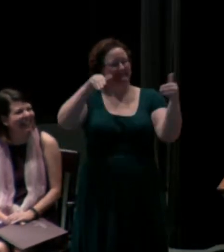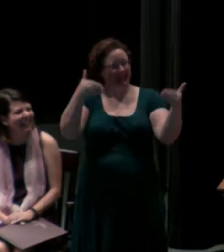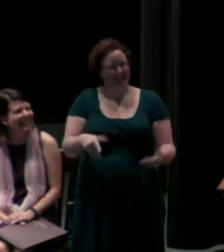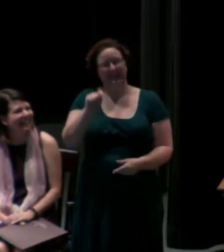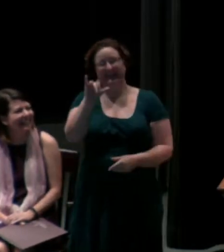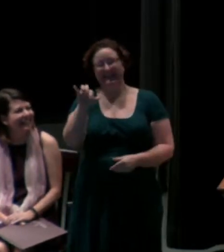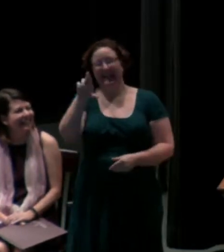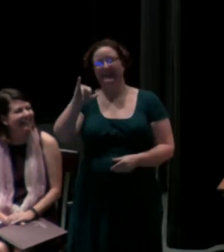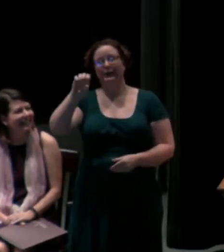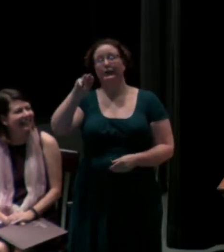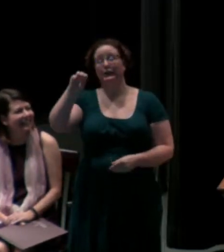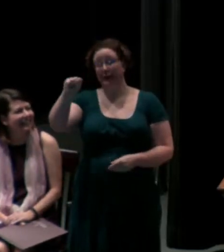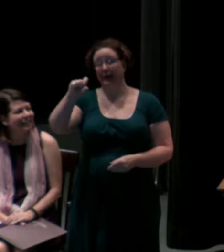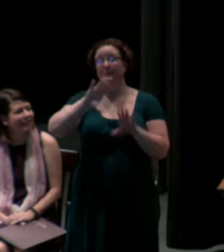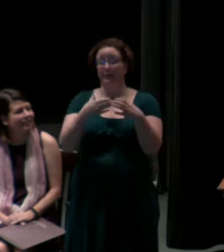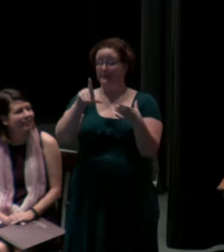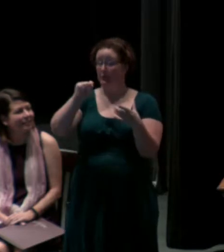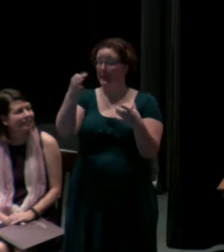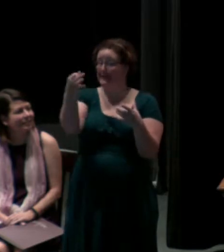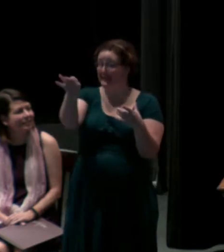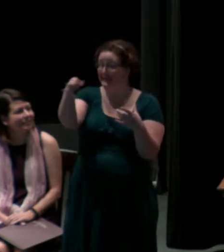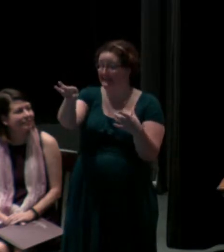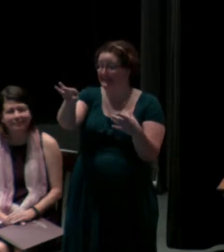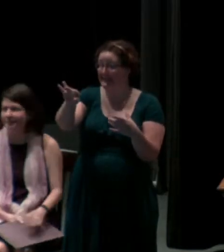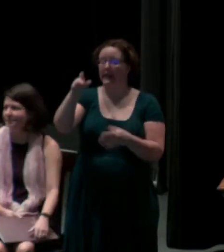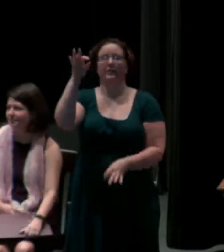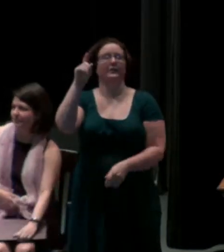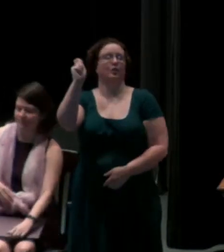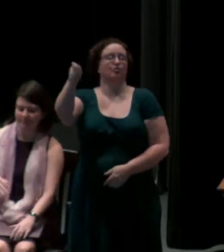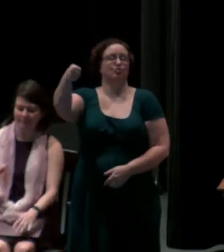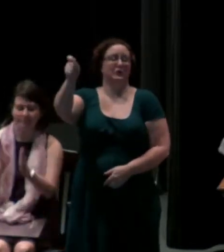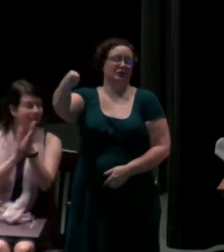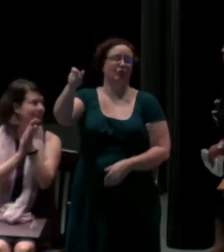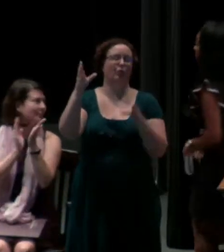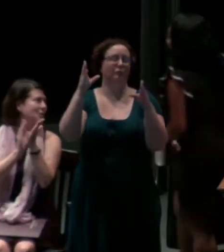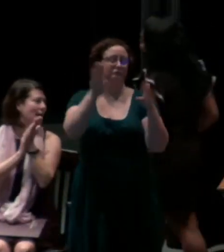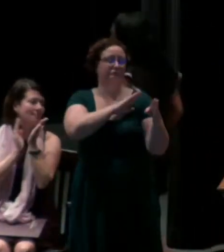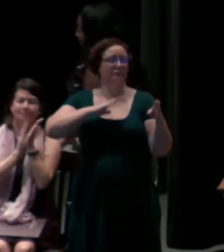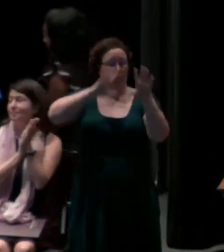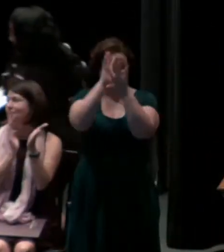Taylor James, class of 2019, and the Judicial Board President.